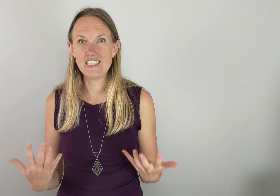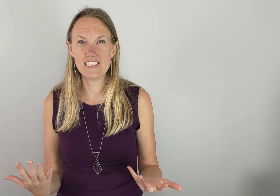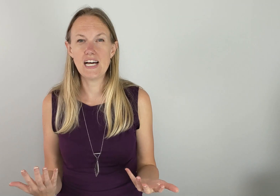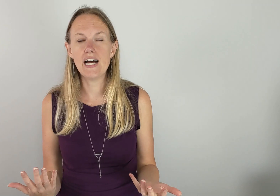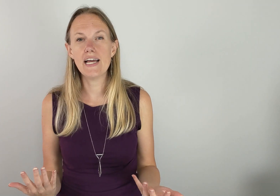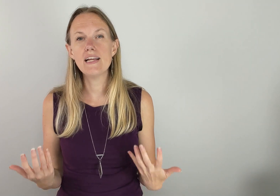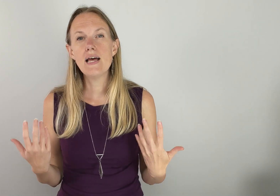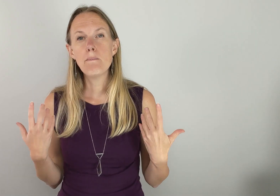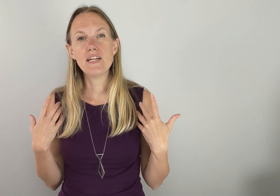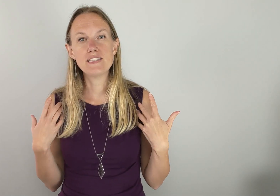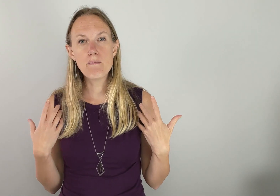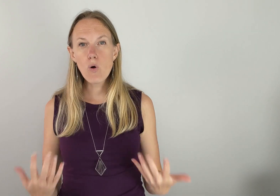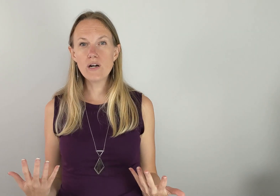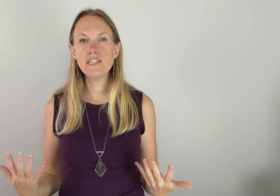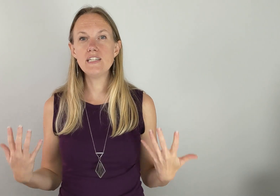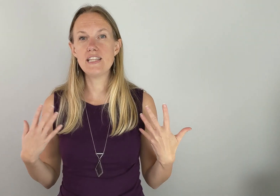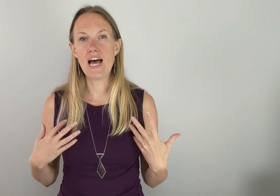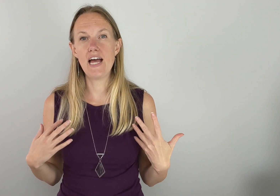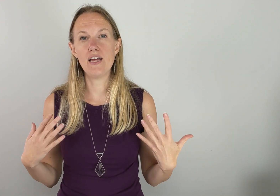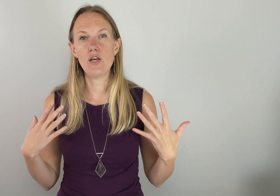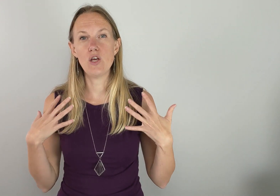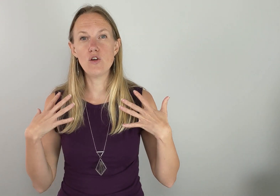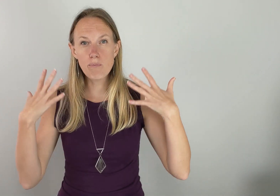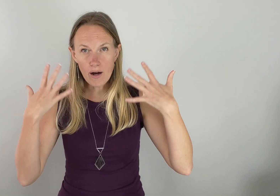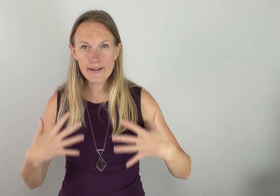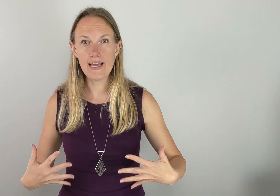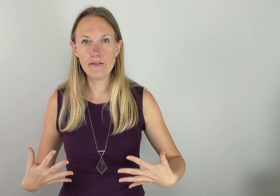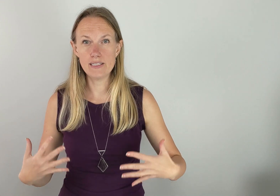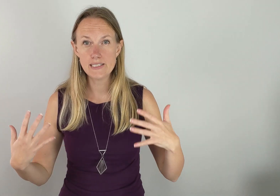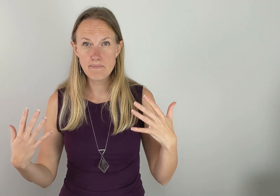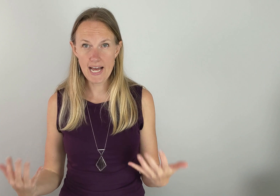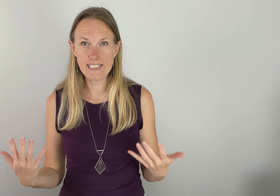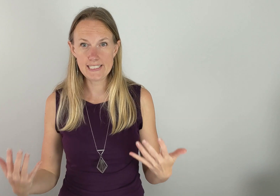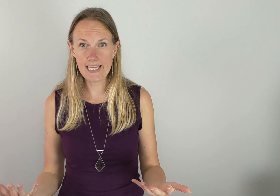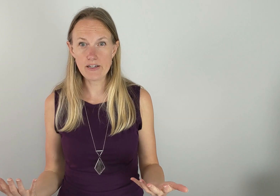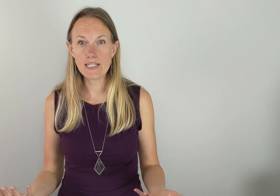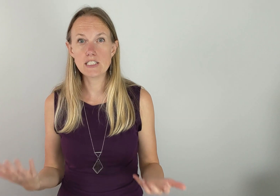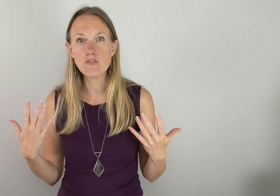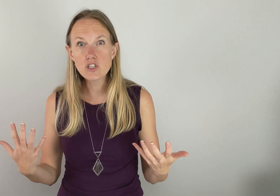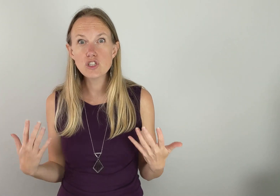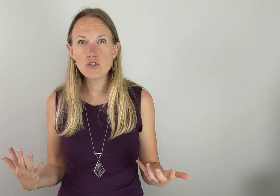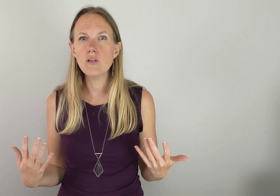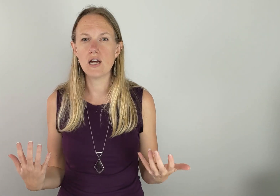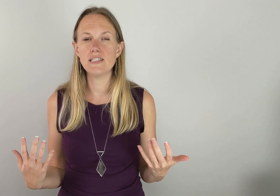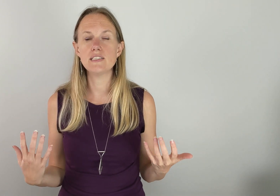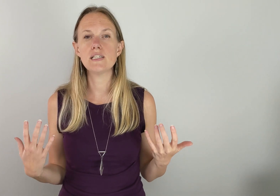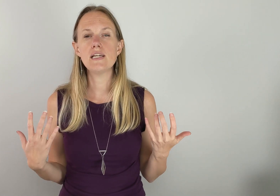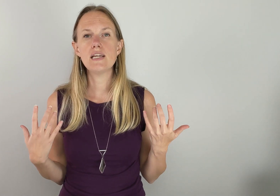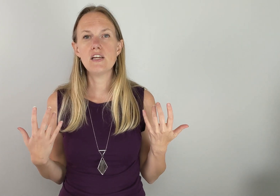to sign, but it's important that your body language matches the lyrics. The first two lines in